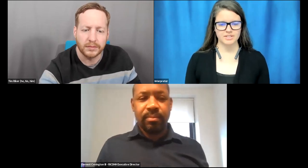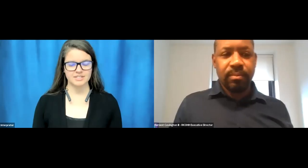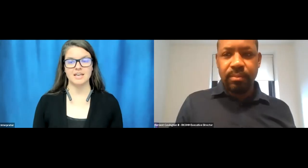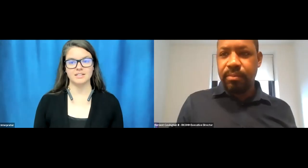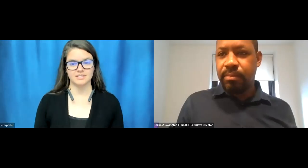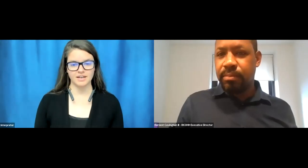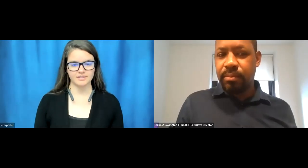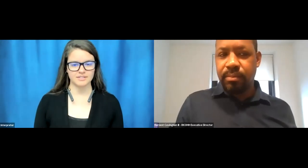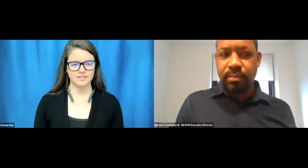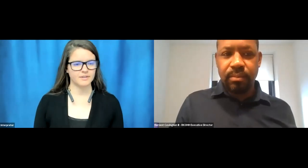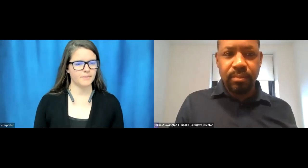us? Yes, yes.